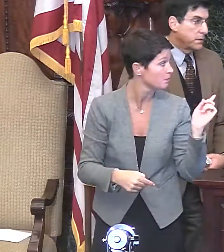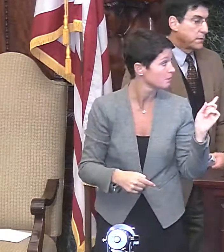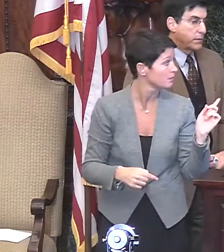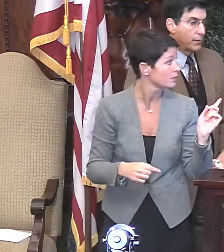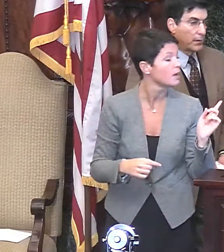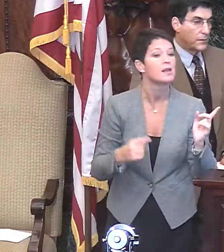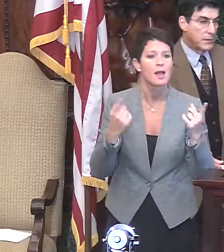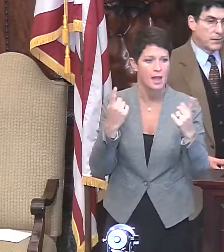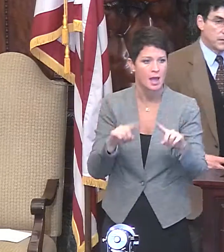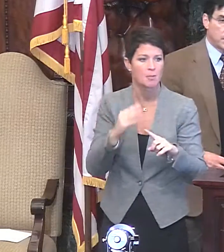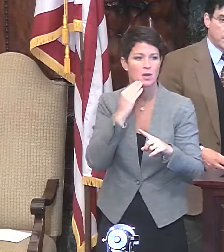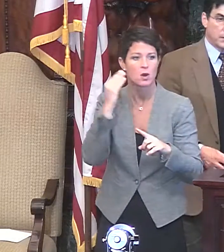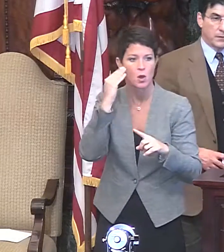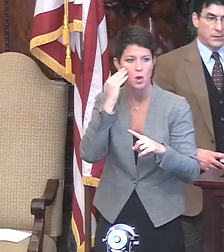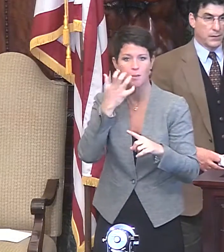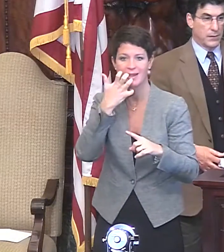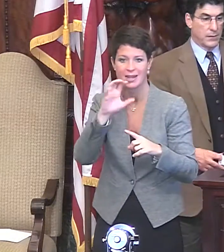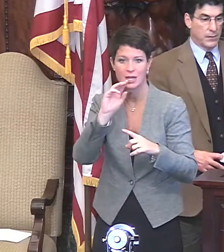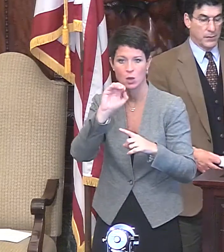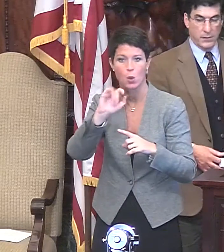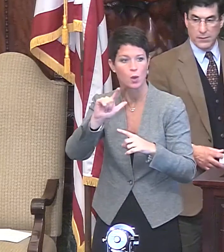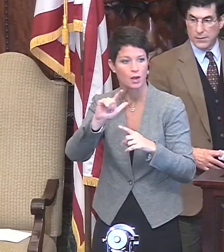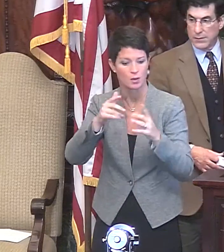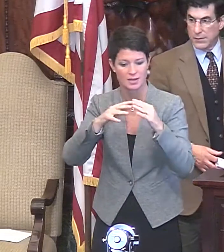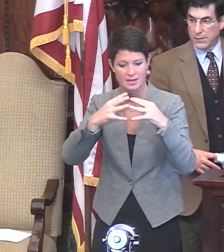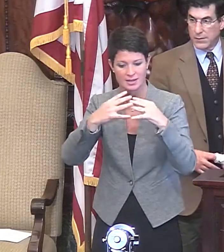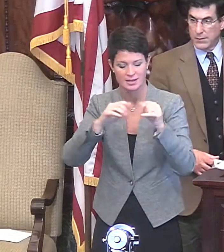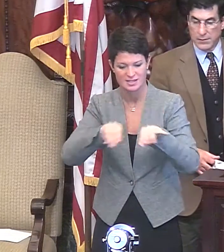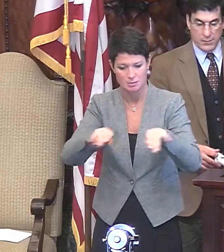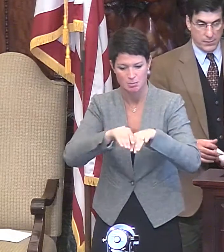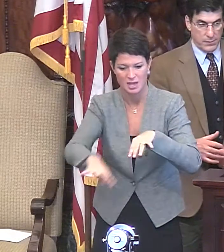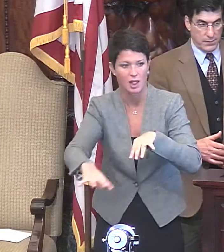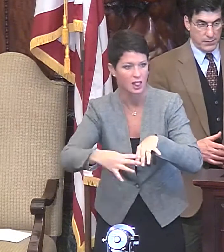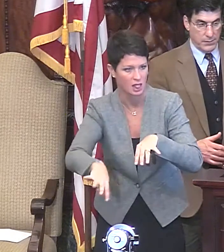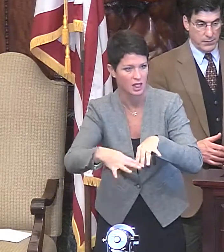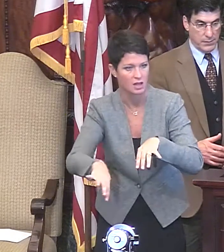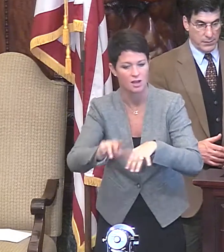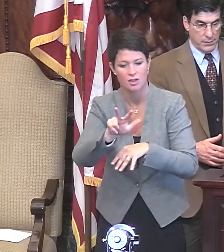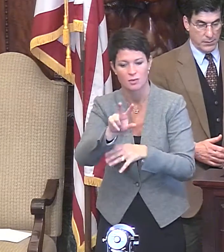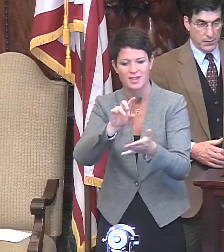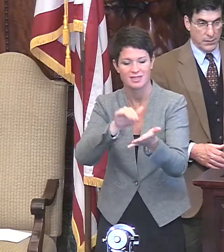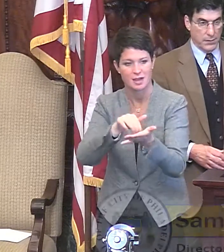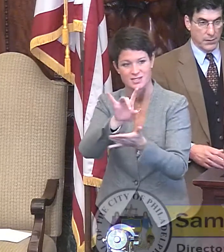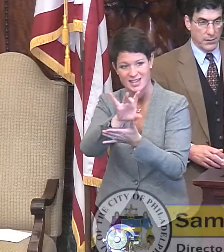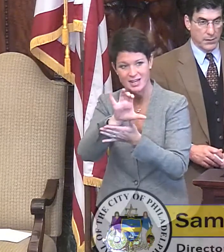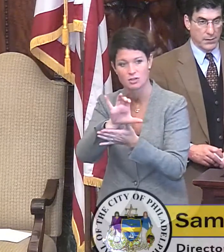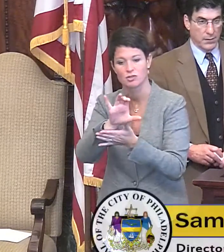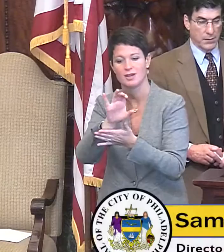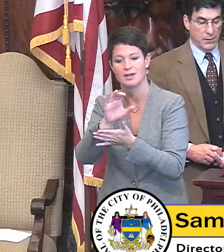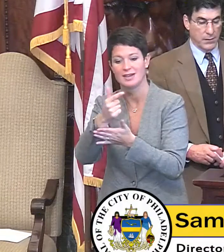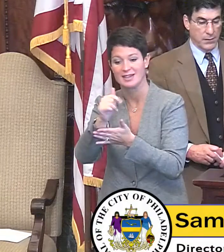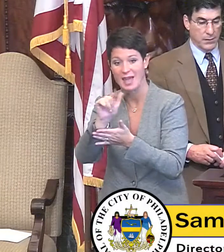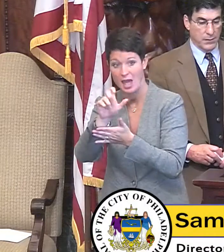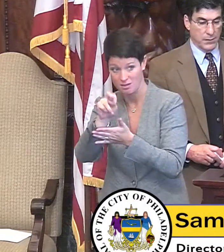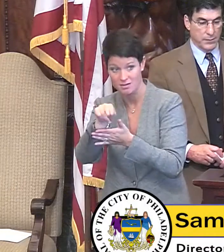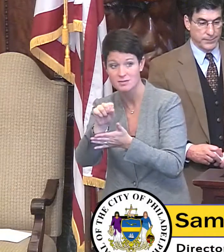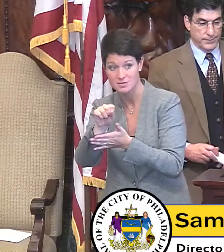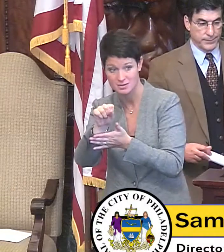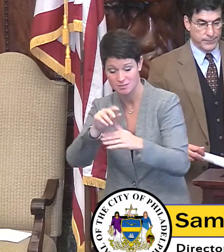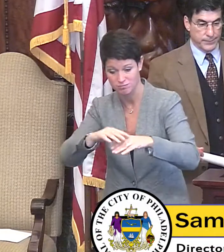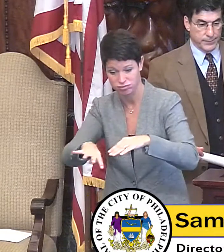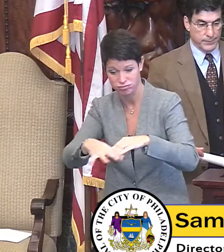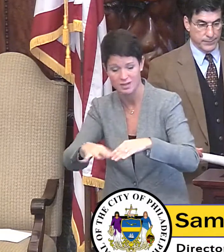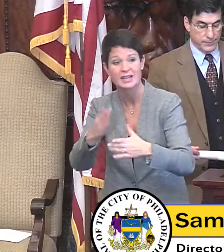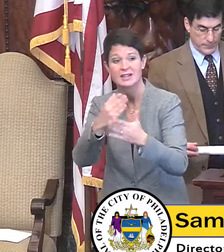There was a home heating oil spill, about 3,800 gallons, and there is, some